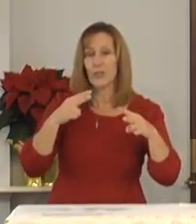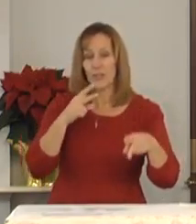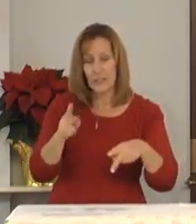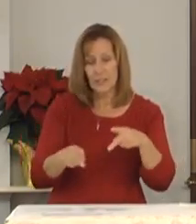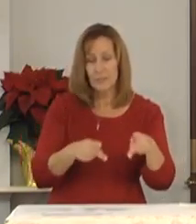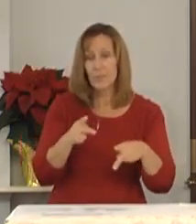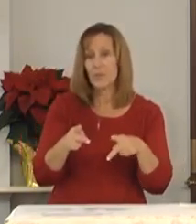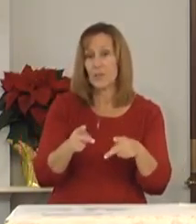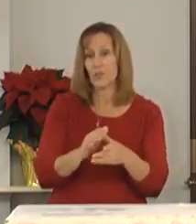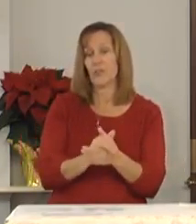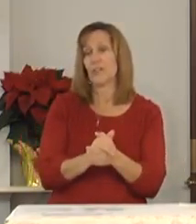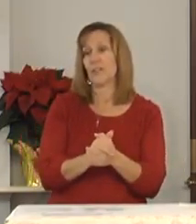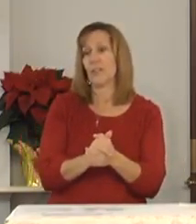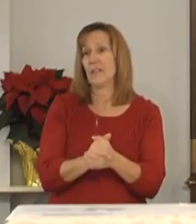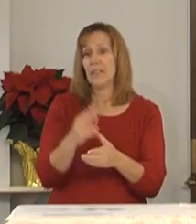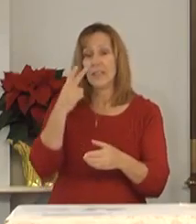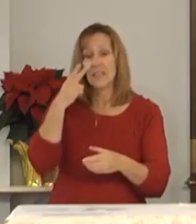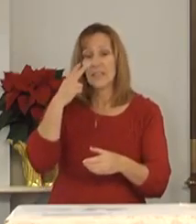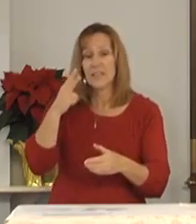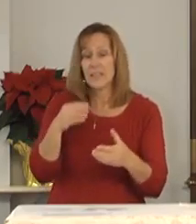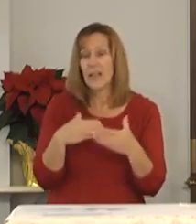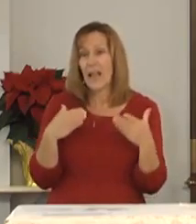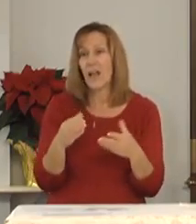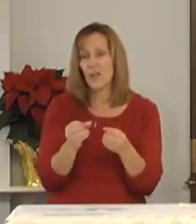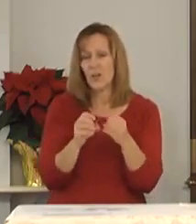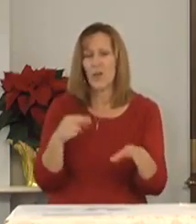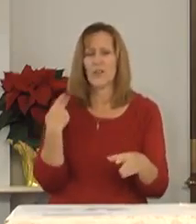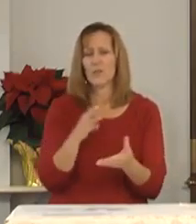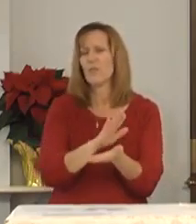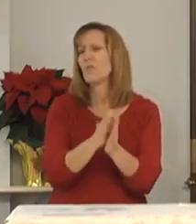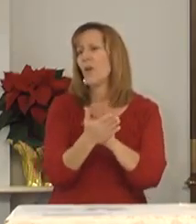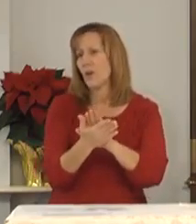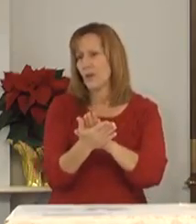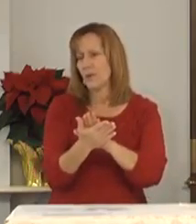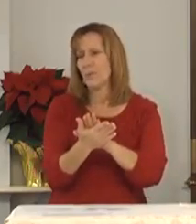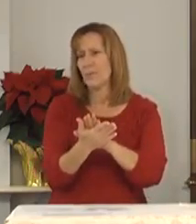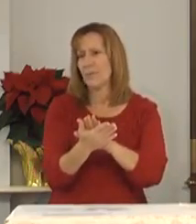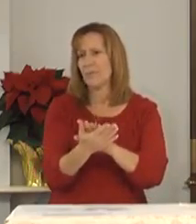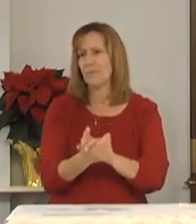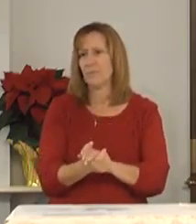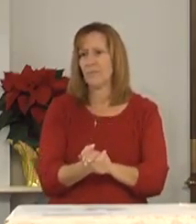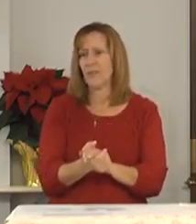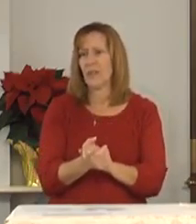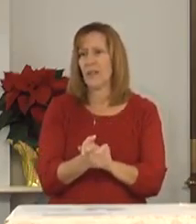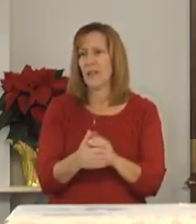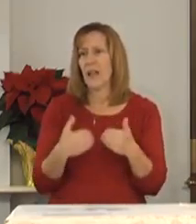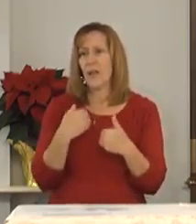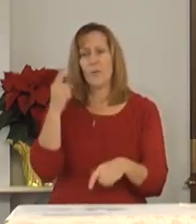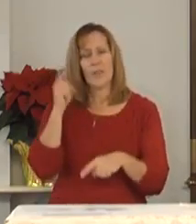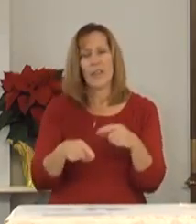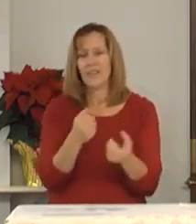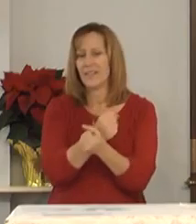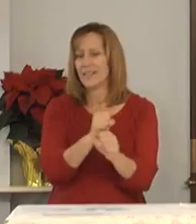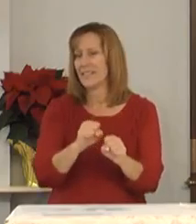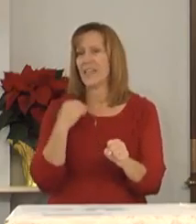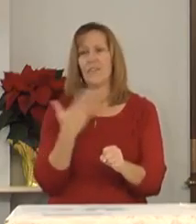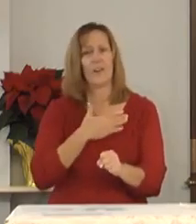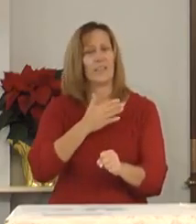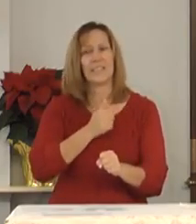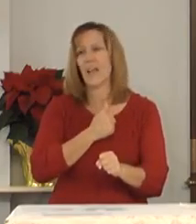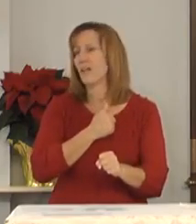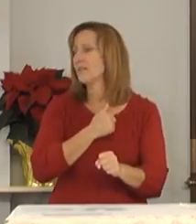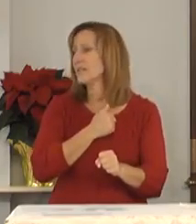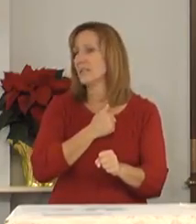creatures, seen how lost we are, how we cannot save